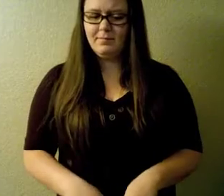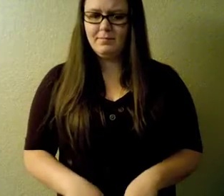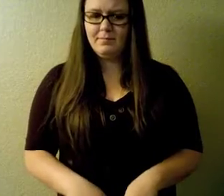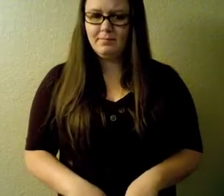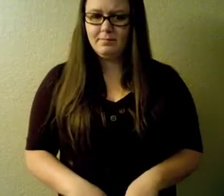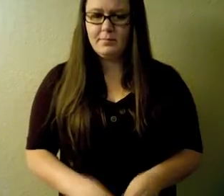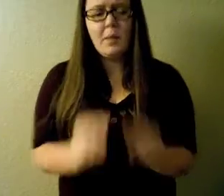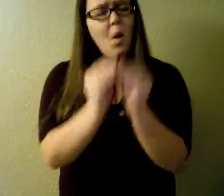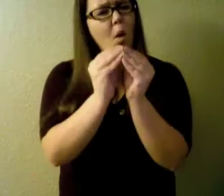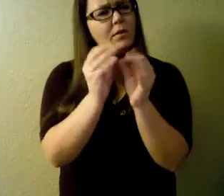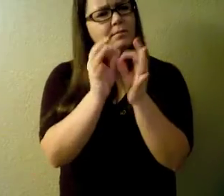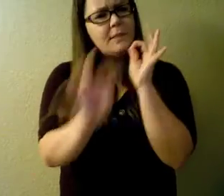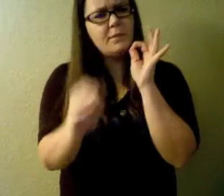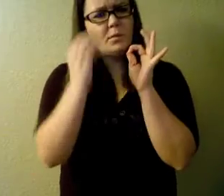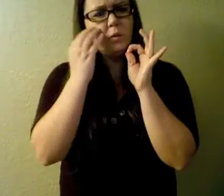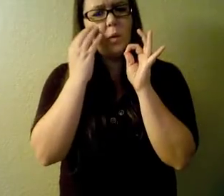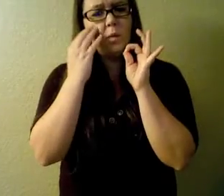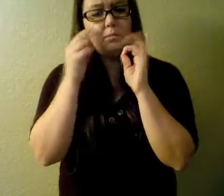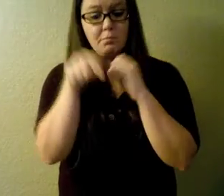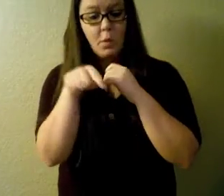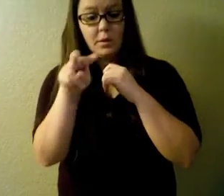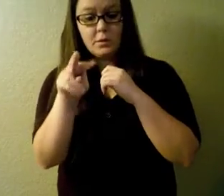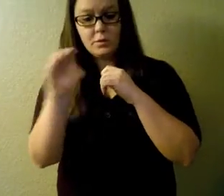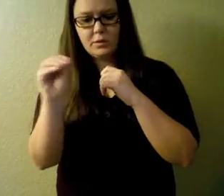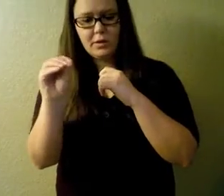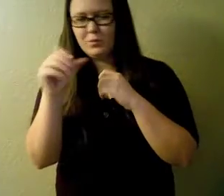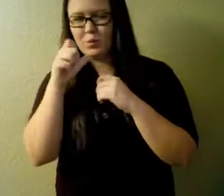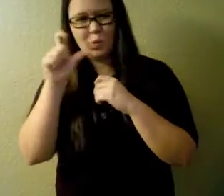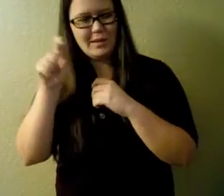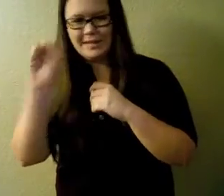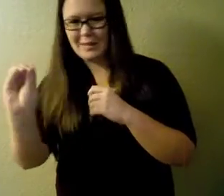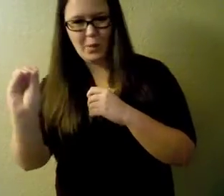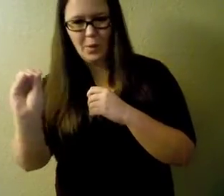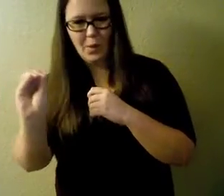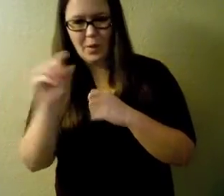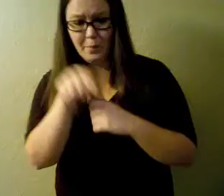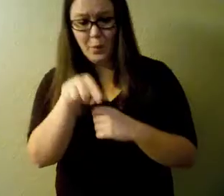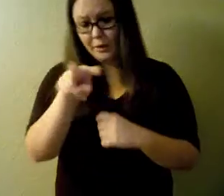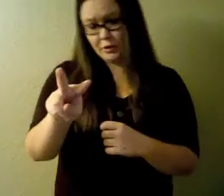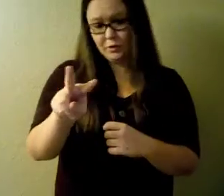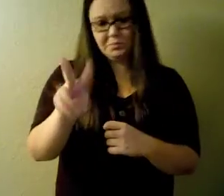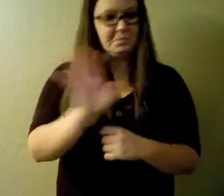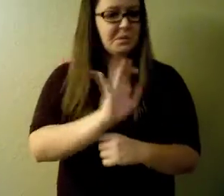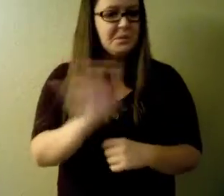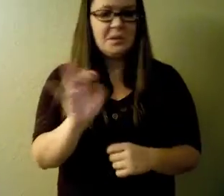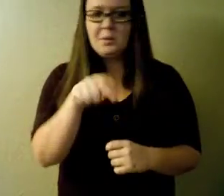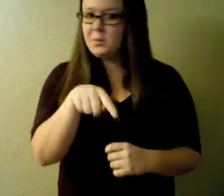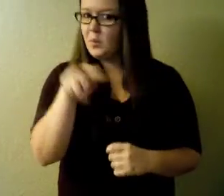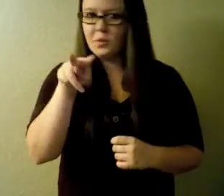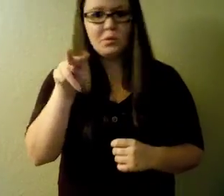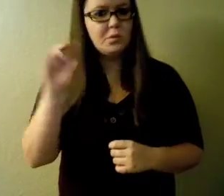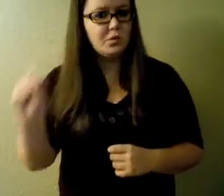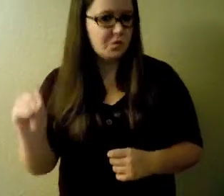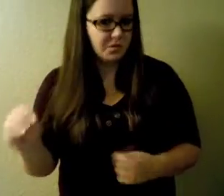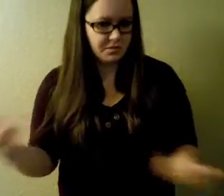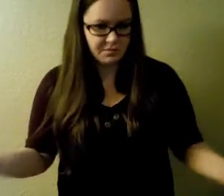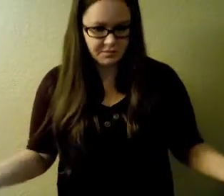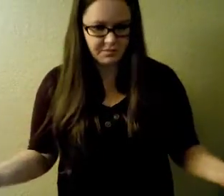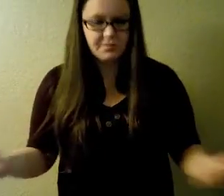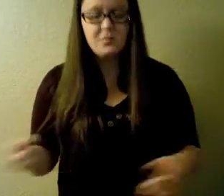number 0.20. 20 hundredths is the same thing as 2 tenths. So I can simply solve this problem by doing